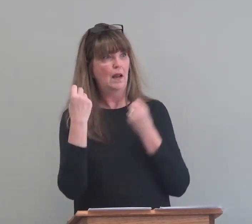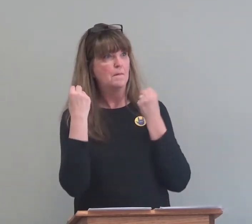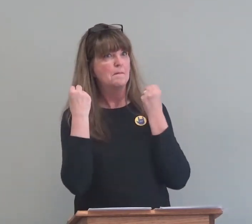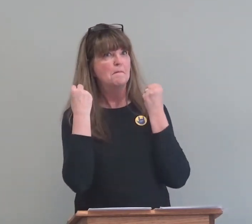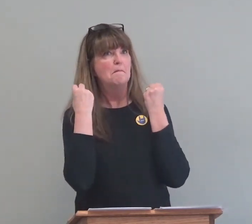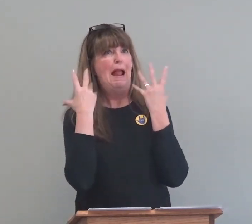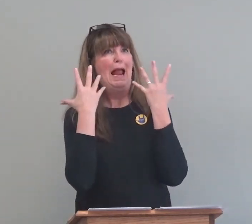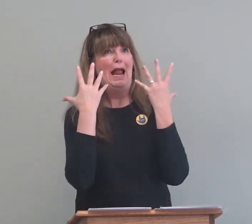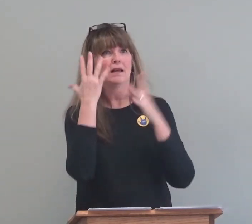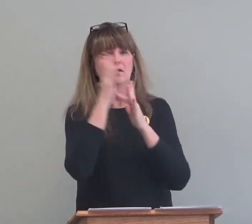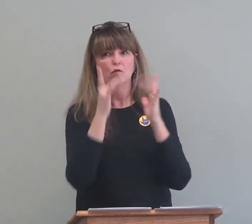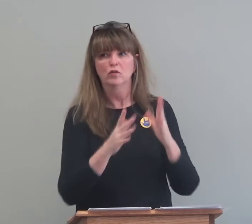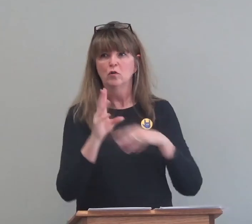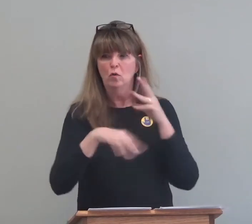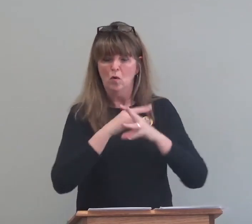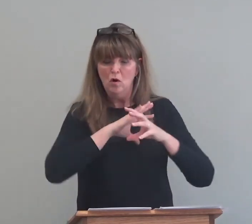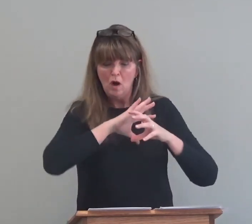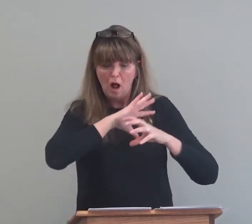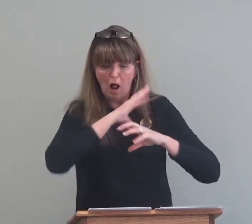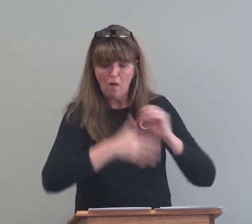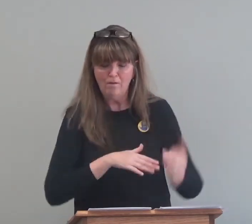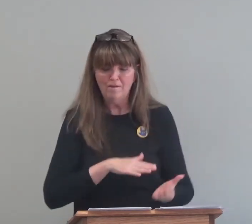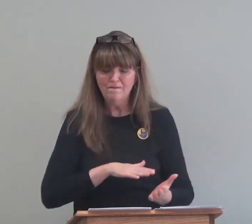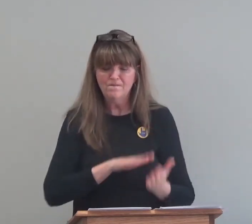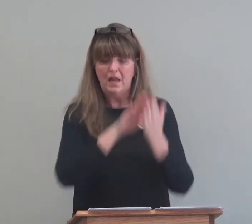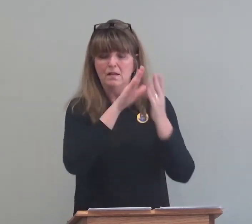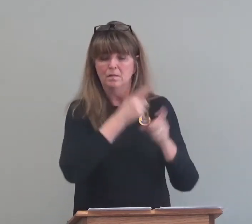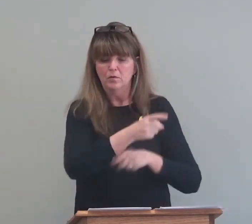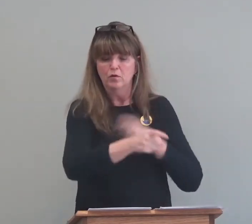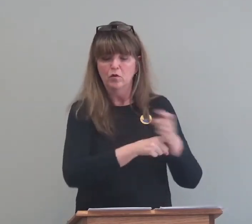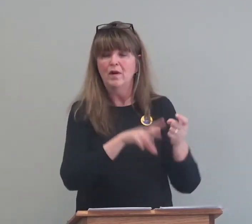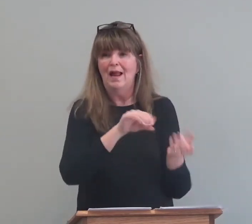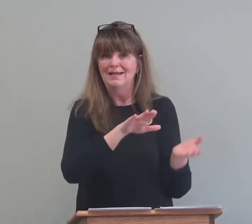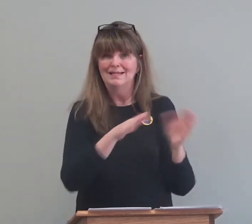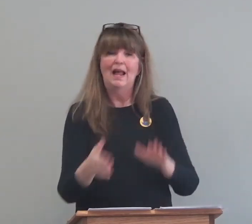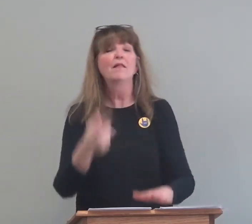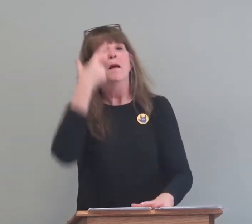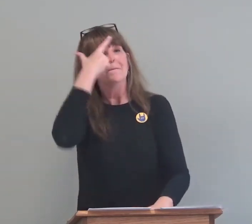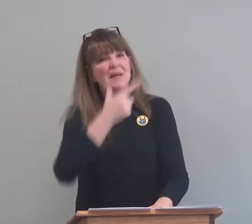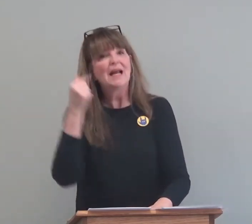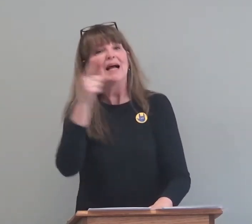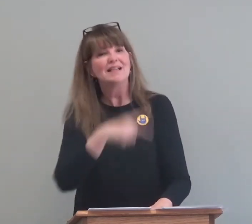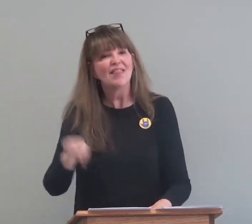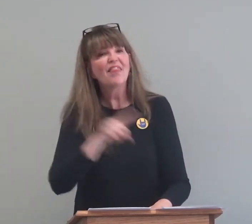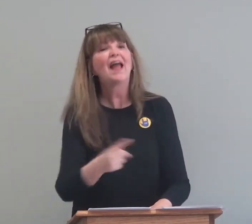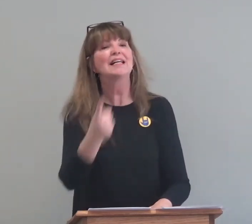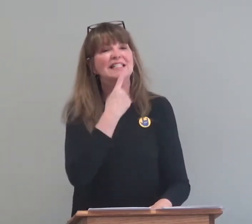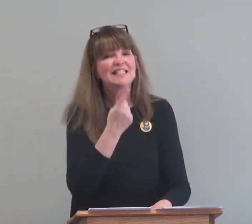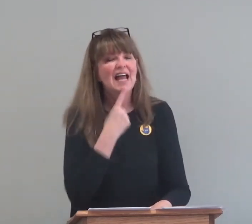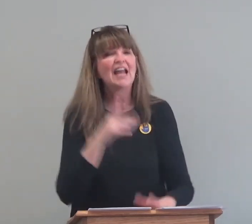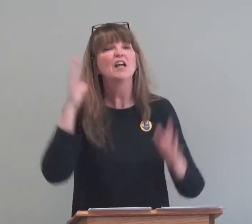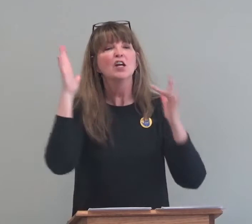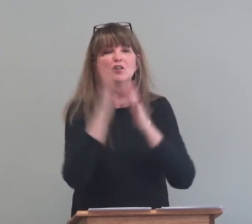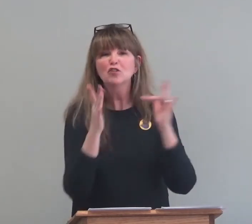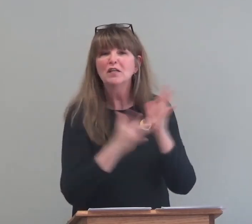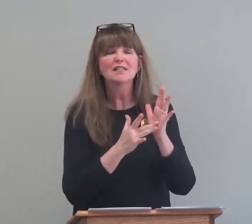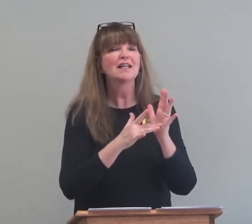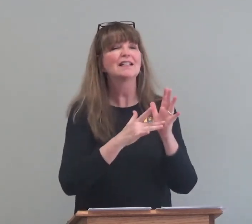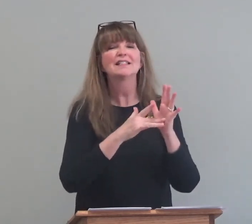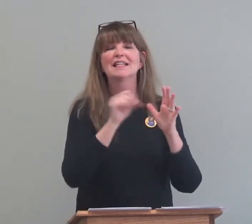confronted persecution and death, and today disciples worldwide confront the same